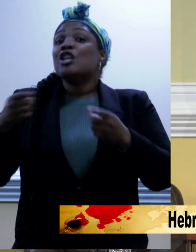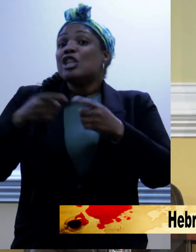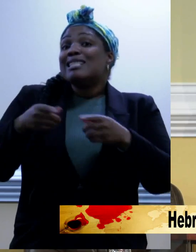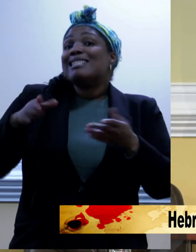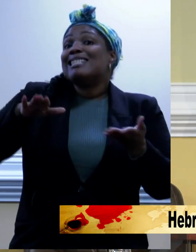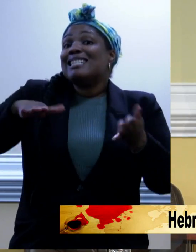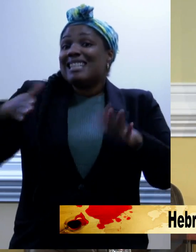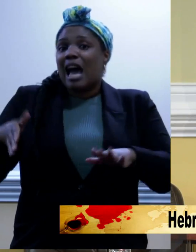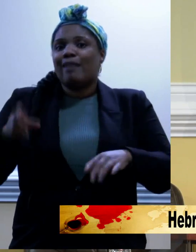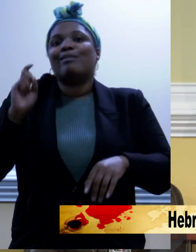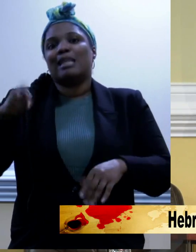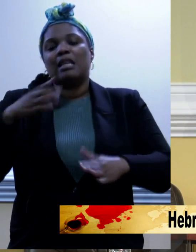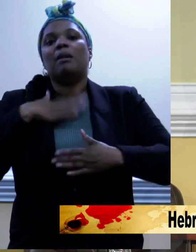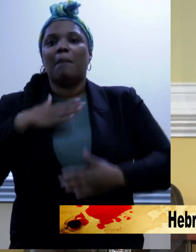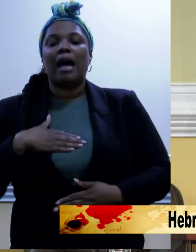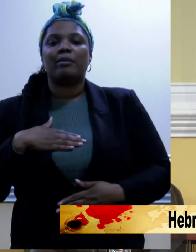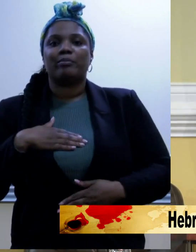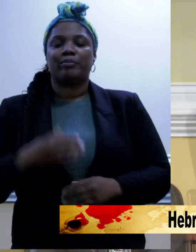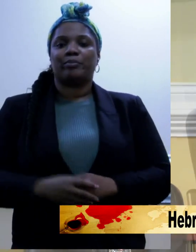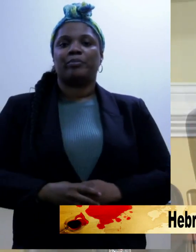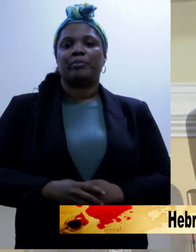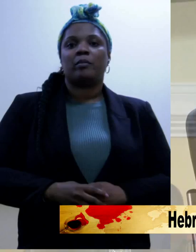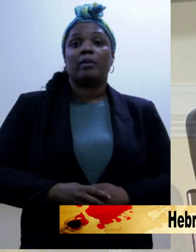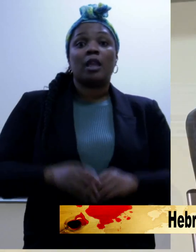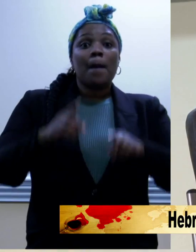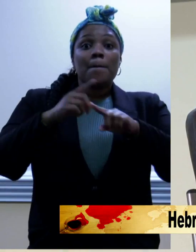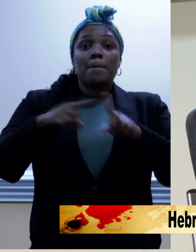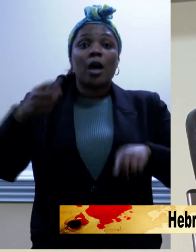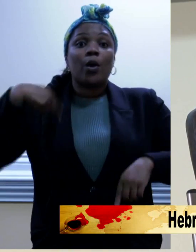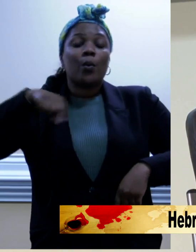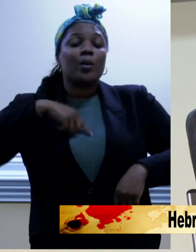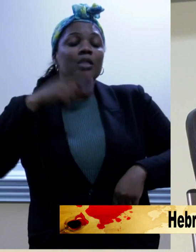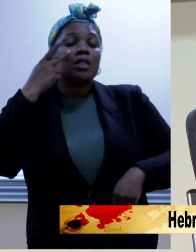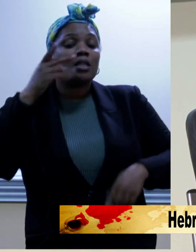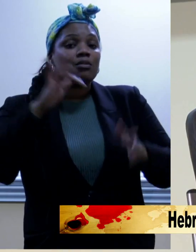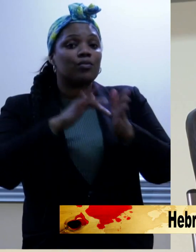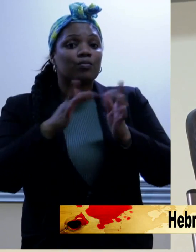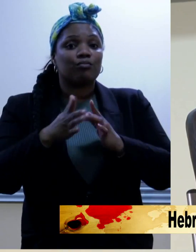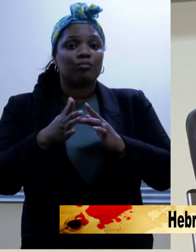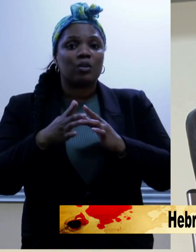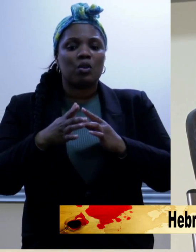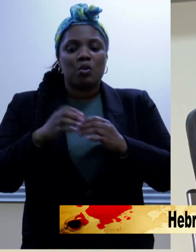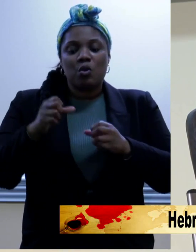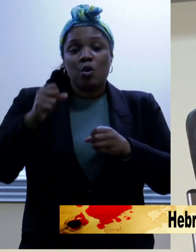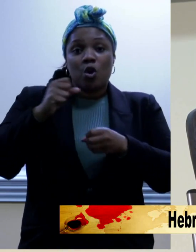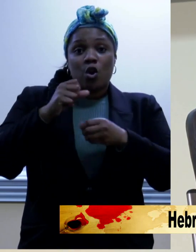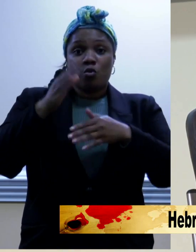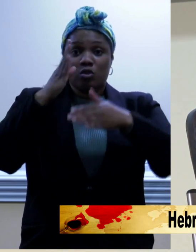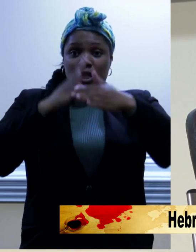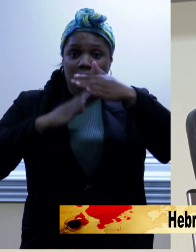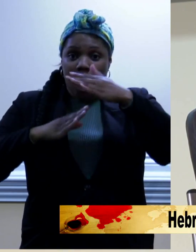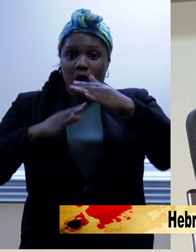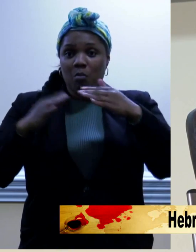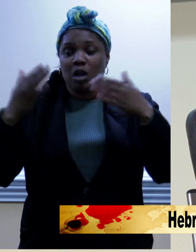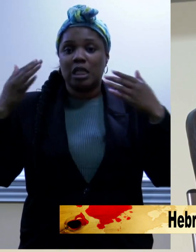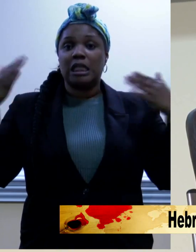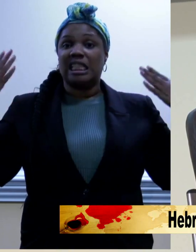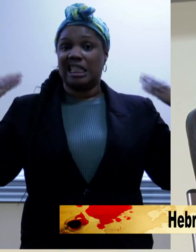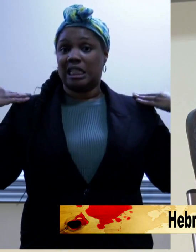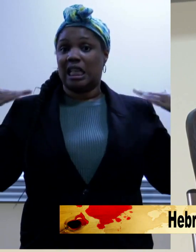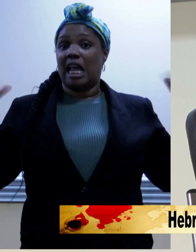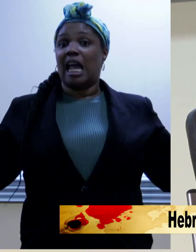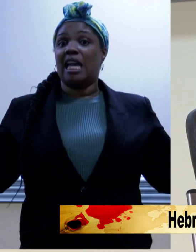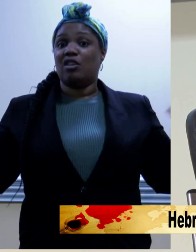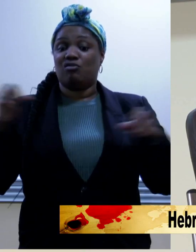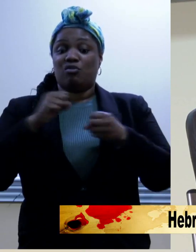2 and 9. Okay, read it. But we see Jesus. Uh-huh. Who was made a little lower than the angels. Who was made a little